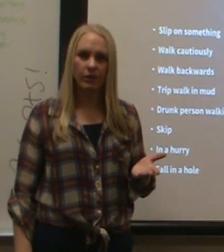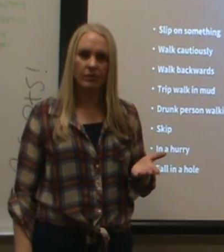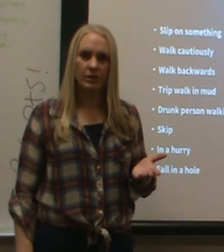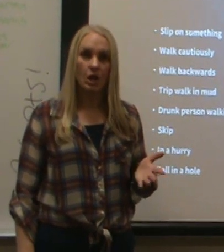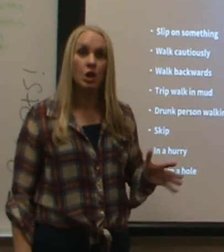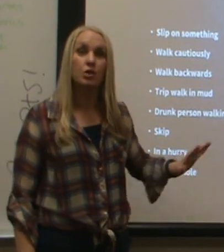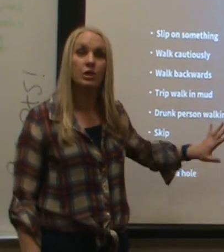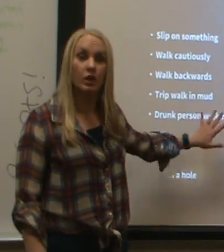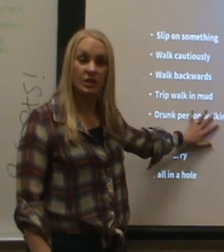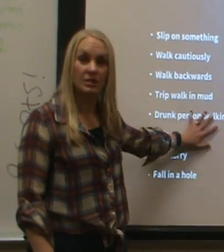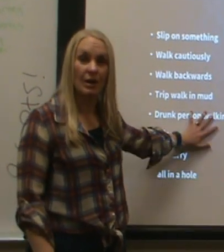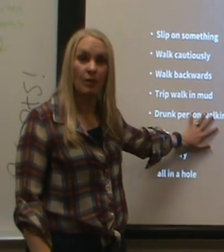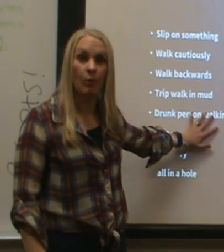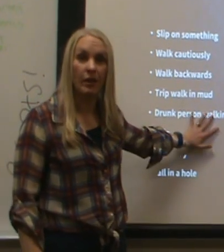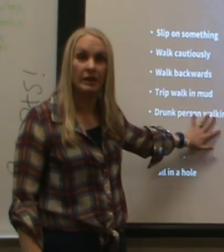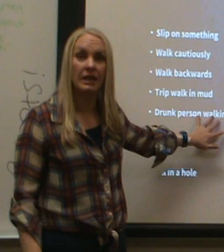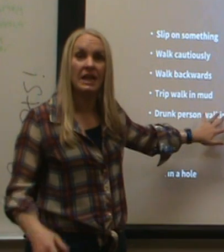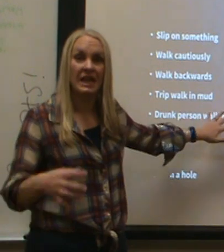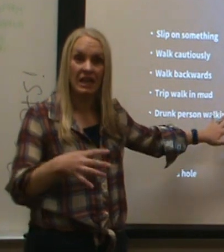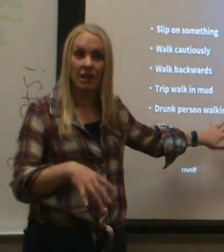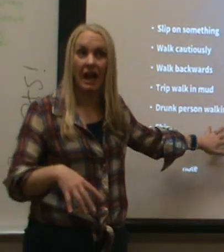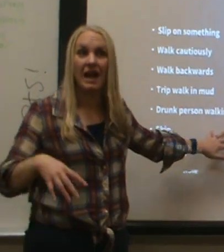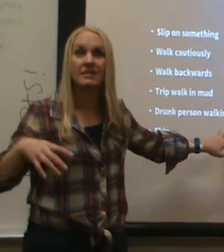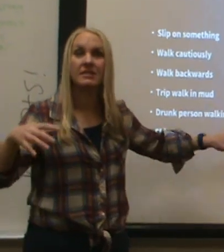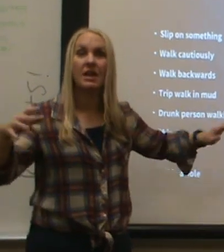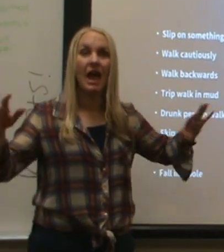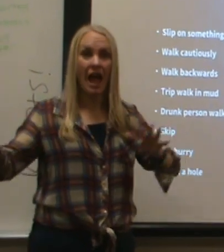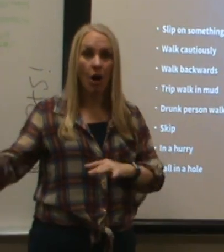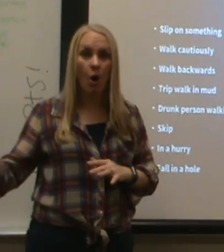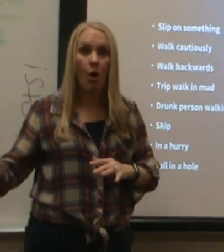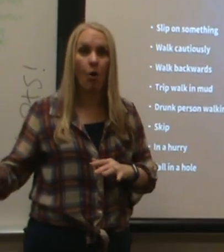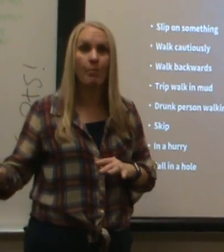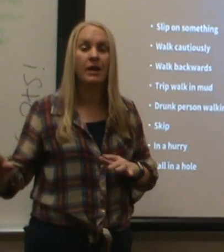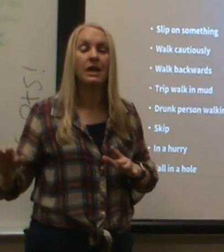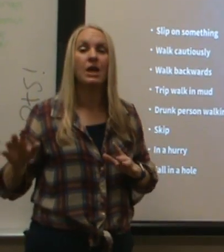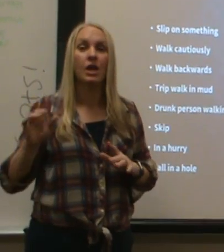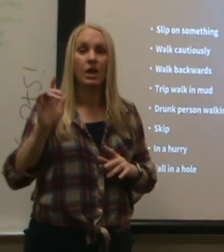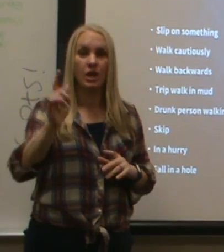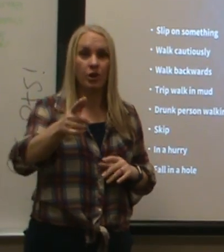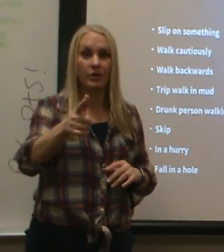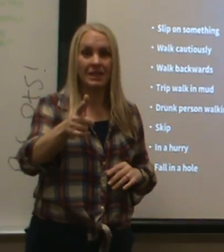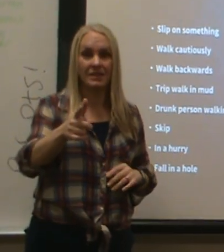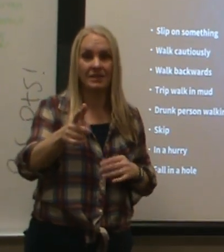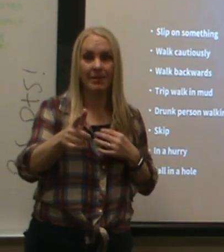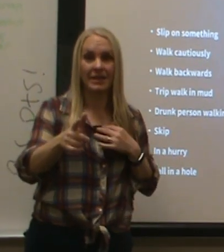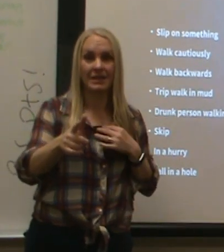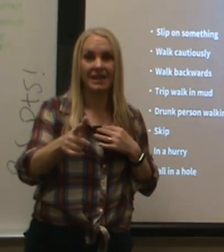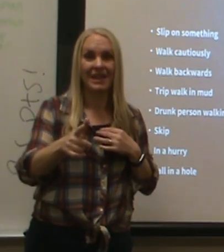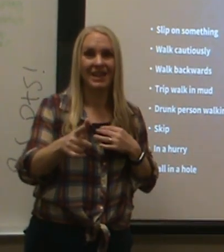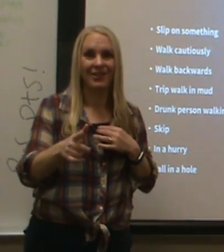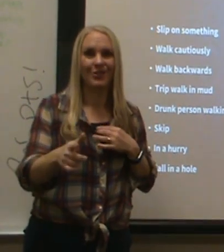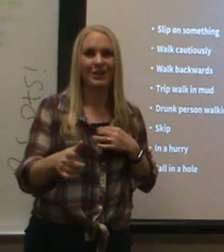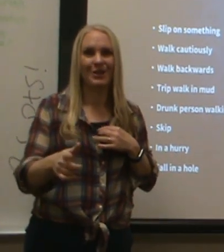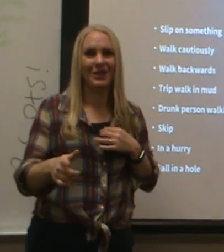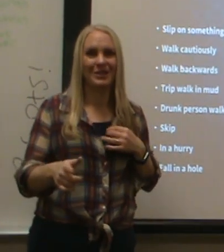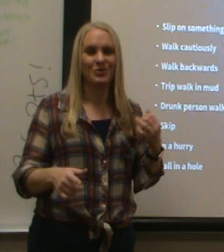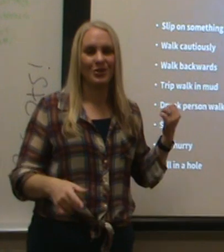handout. You can look at this PowerPoint in class, at home. Your next assignment, you're going to create a story